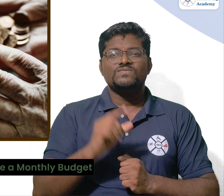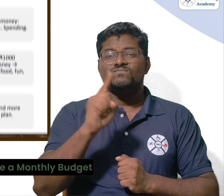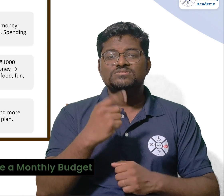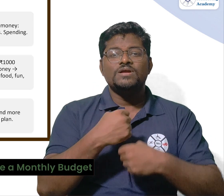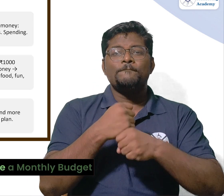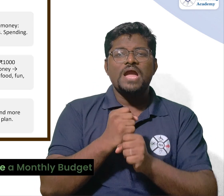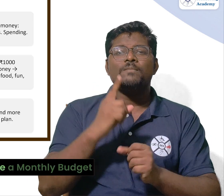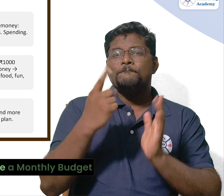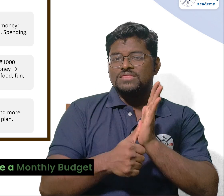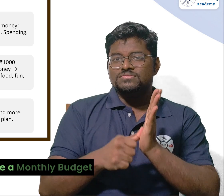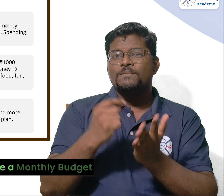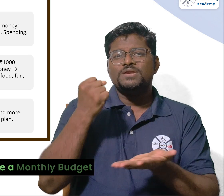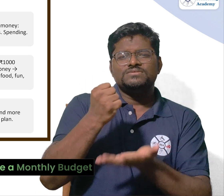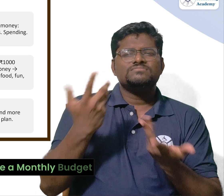1. Make a monthly budget.